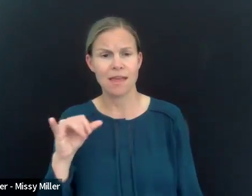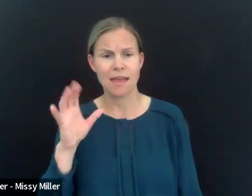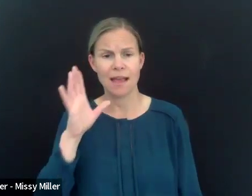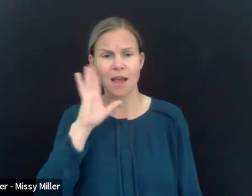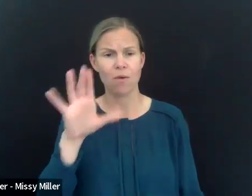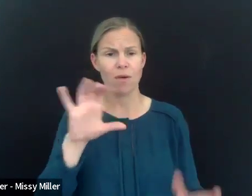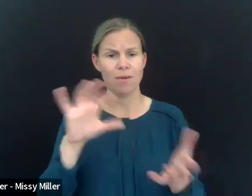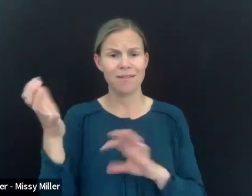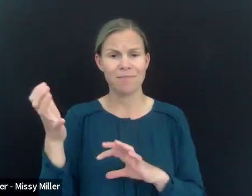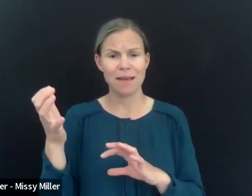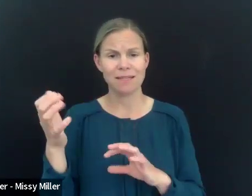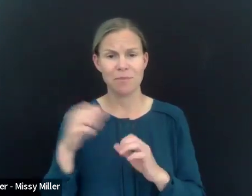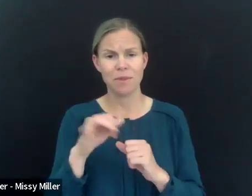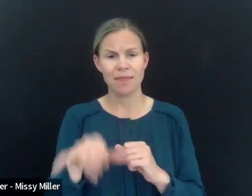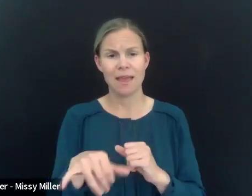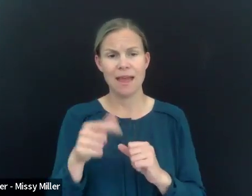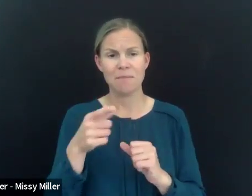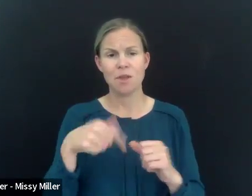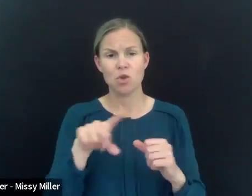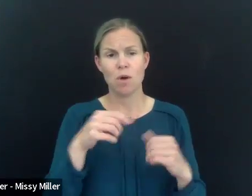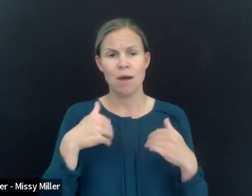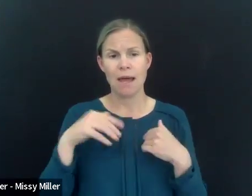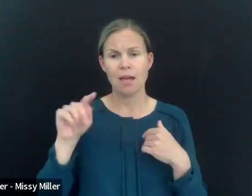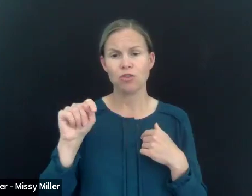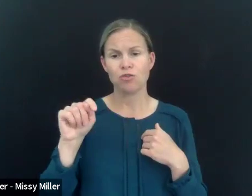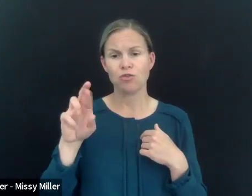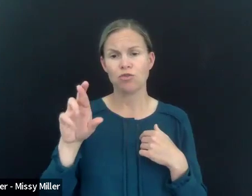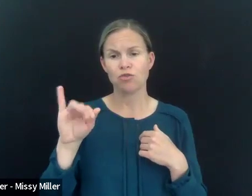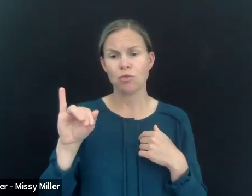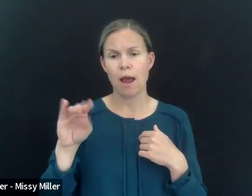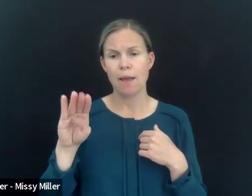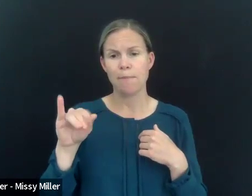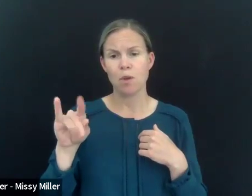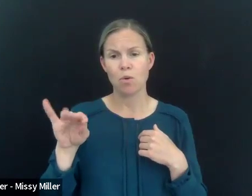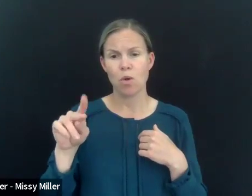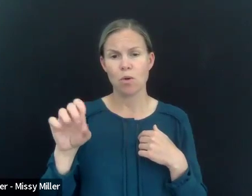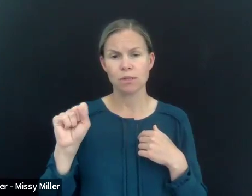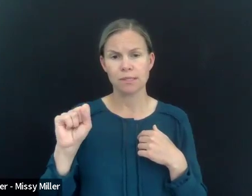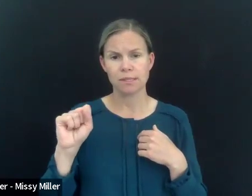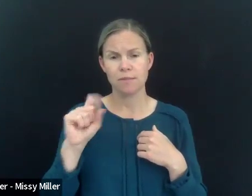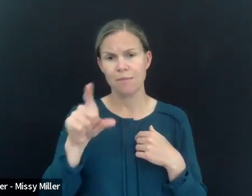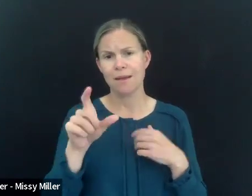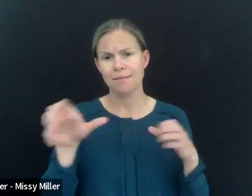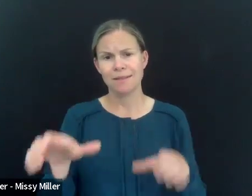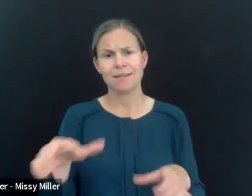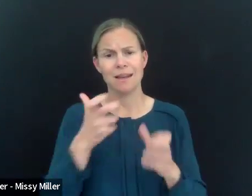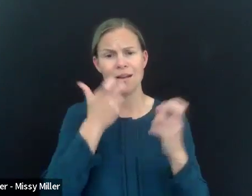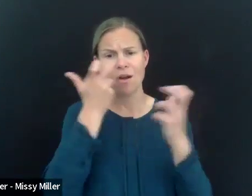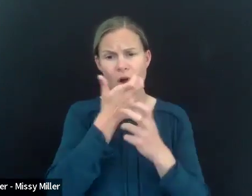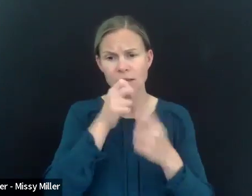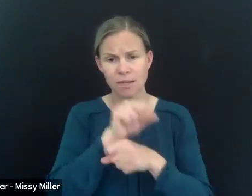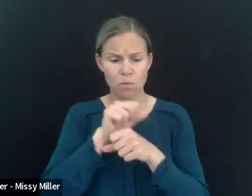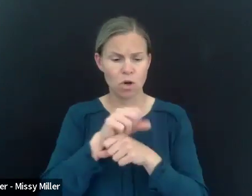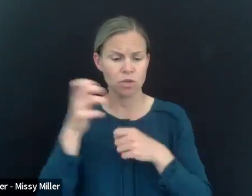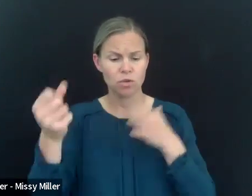all had some tribunals and did some wonderful work around just bringing in everyday